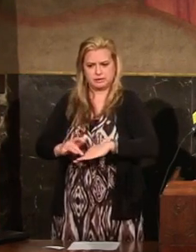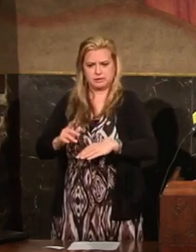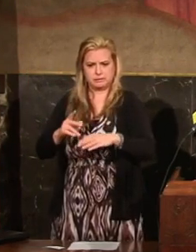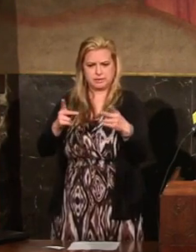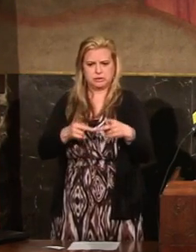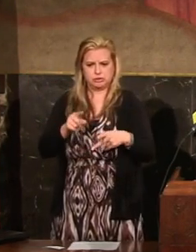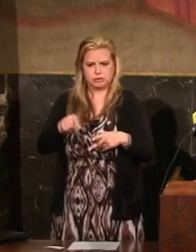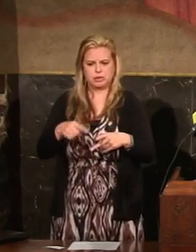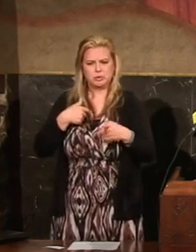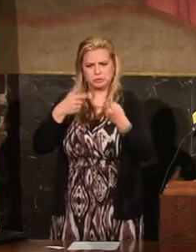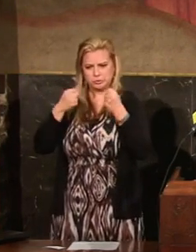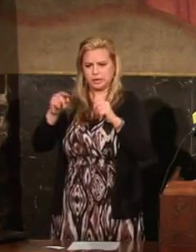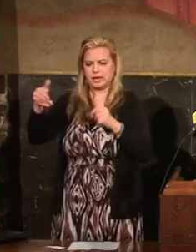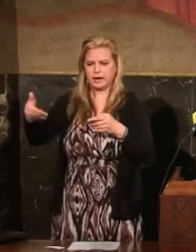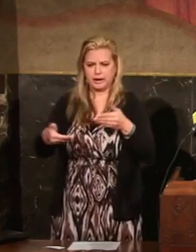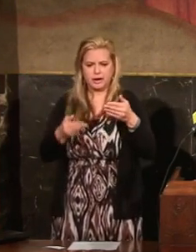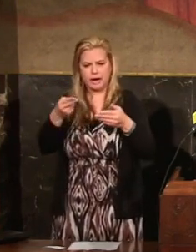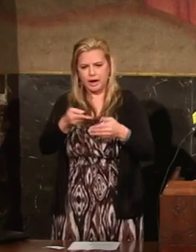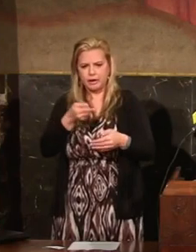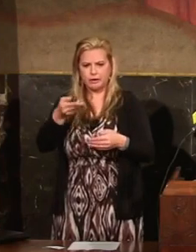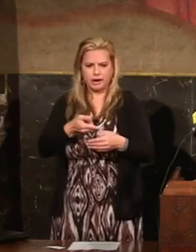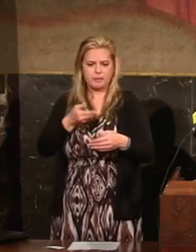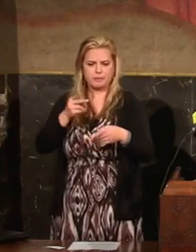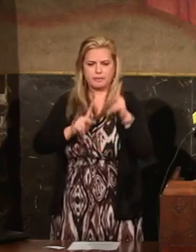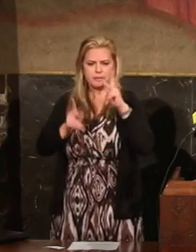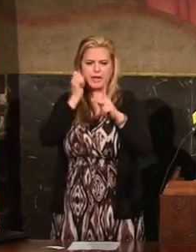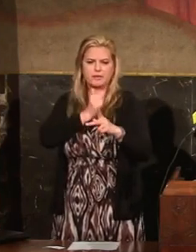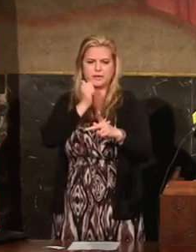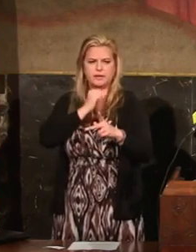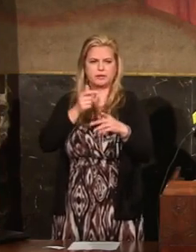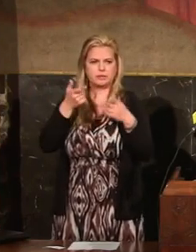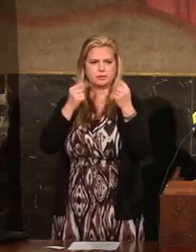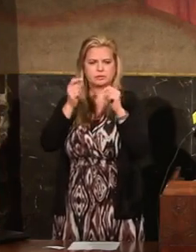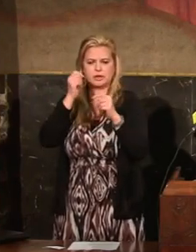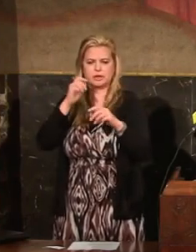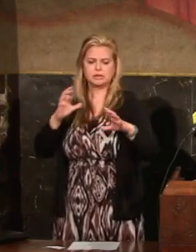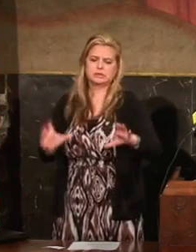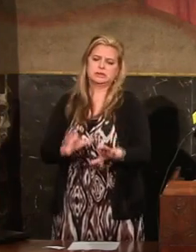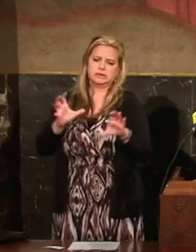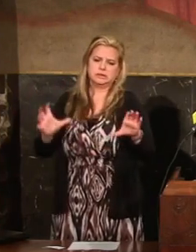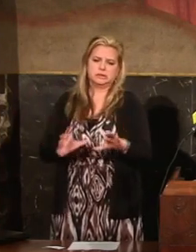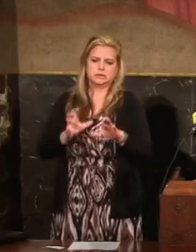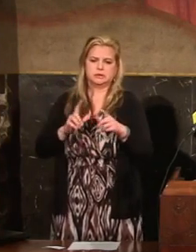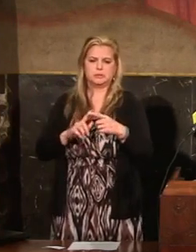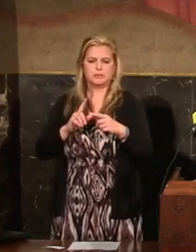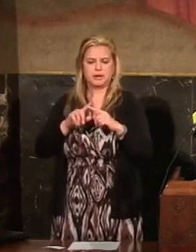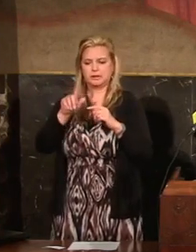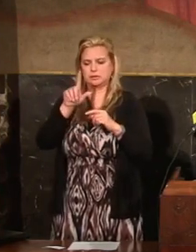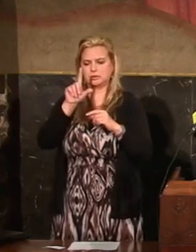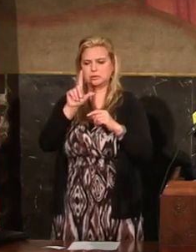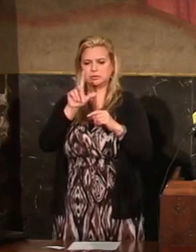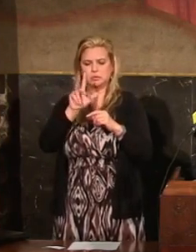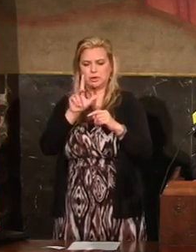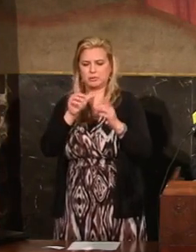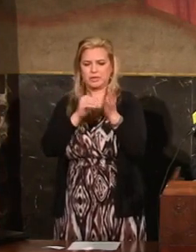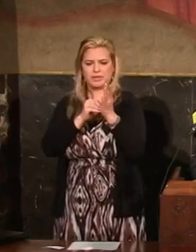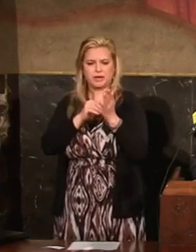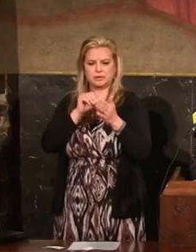hire people every day. We're doing everything we can to promote, but at $23,000 a year,